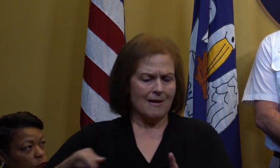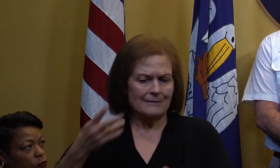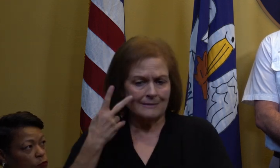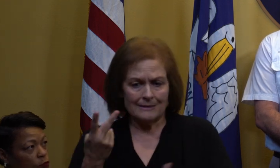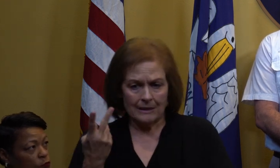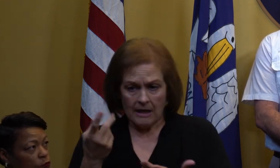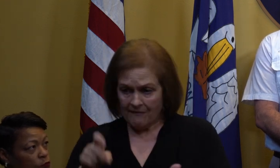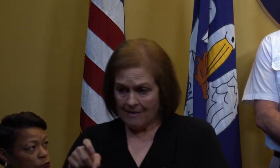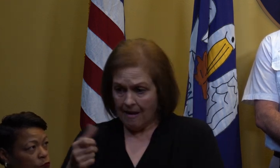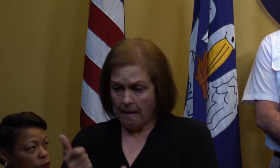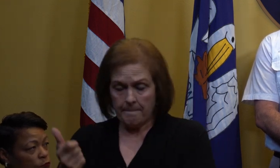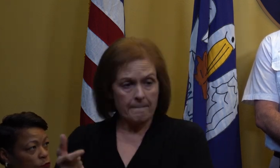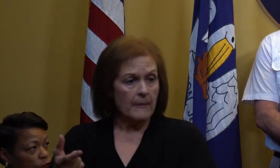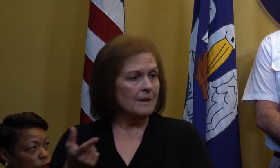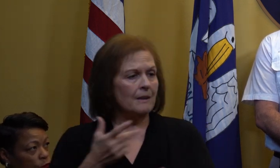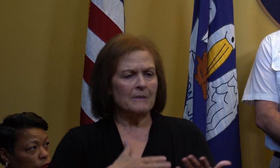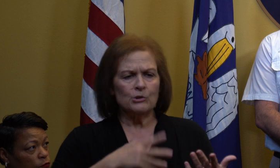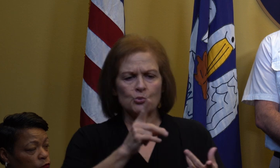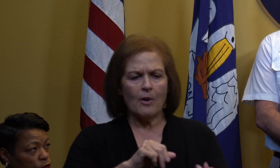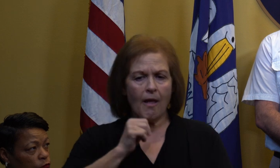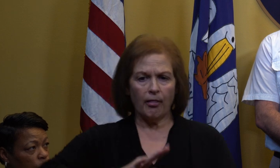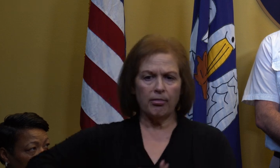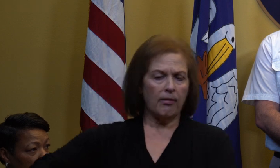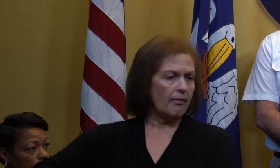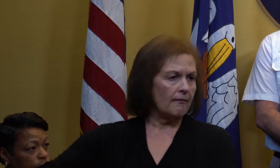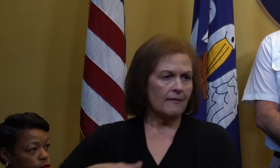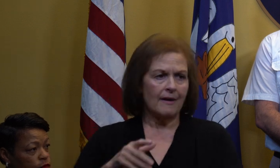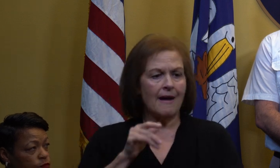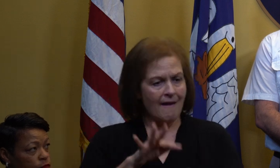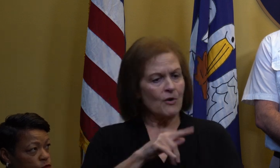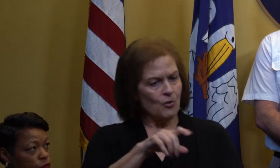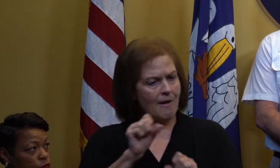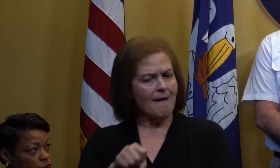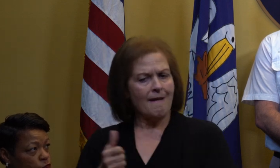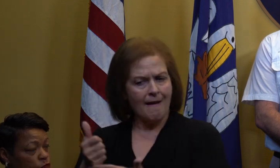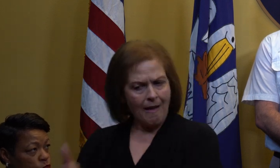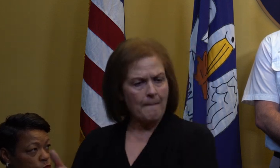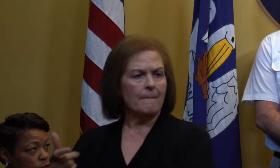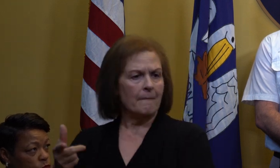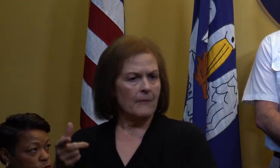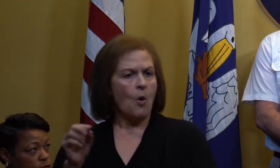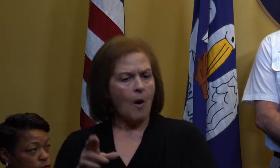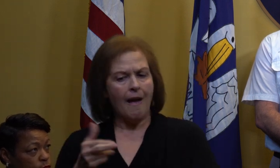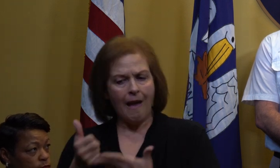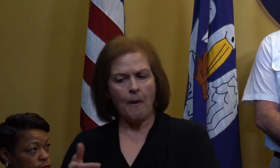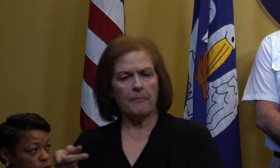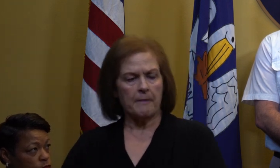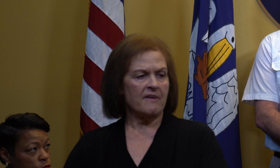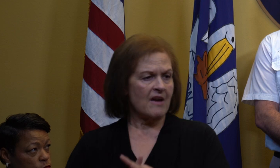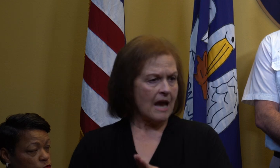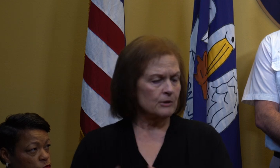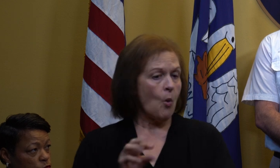get ready. Right? Definitely don't leave anybody behind if you can take them with you, or find a way for them to evacuate or